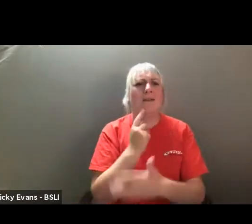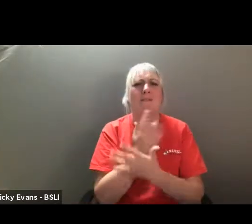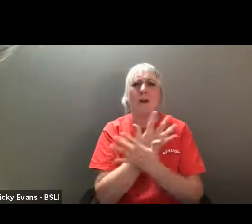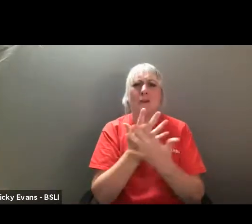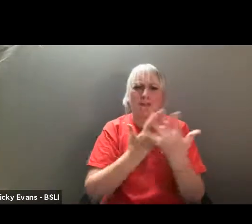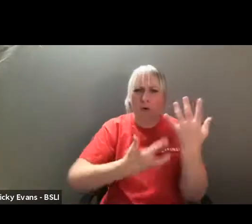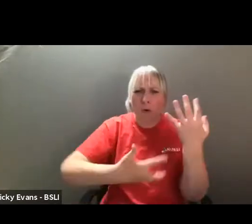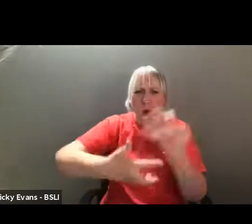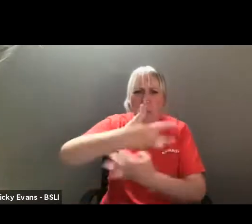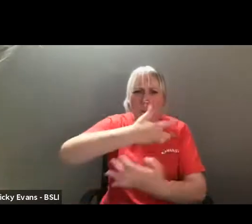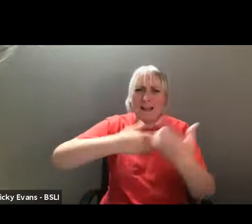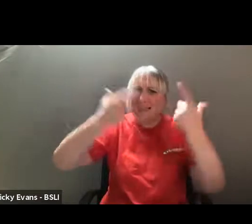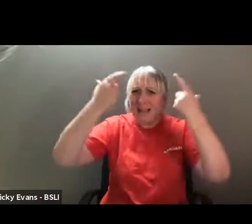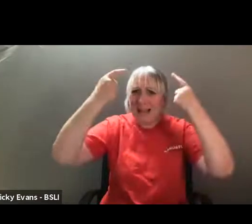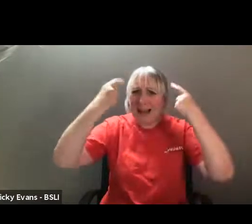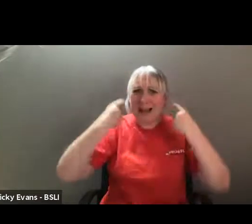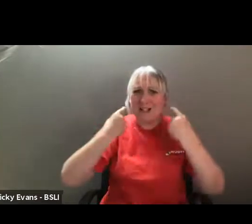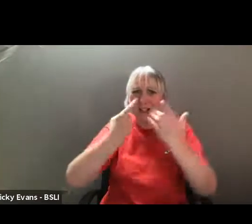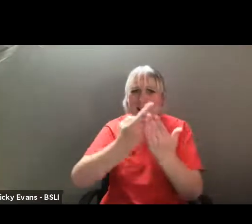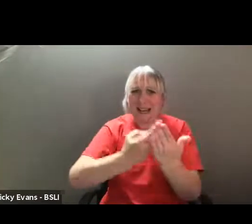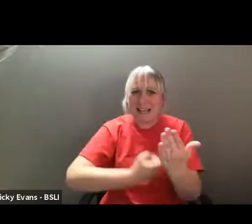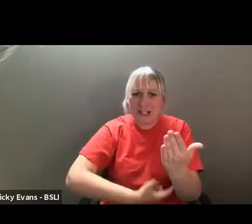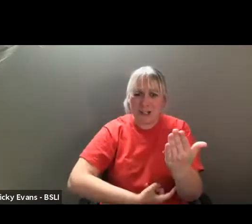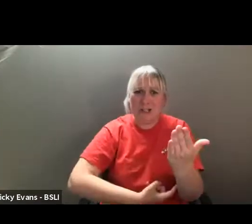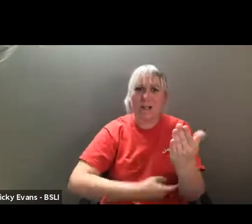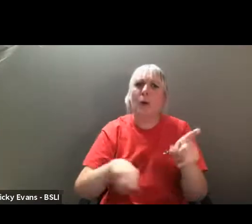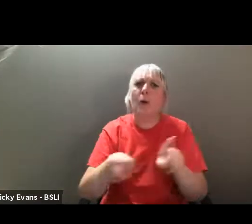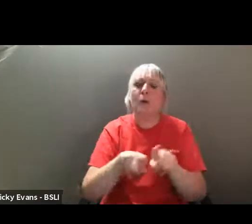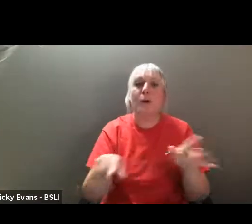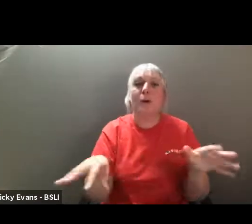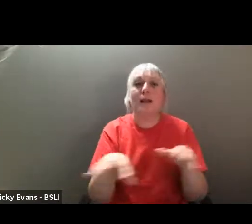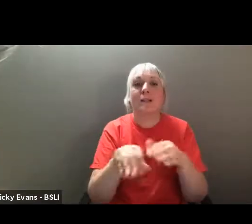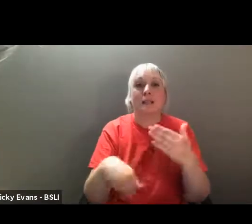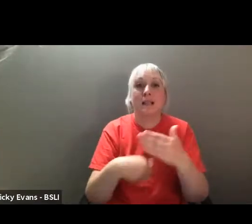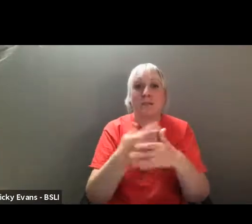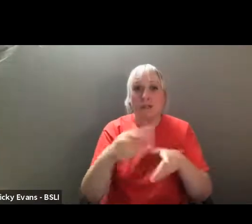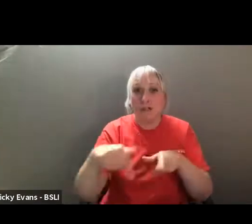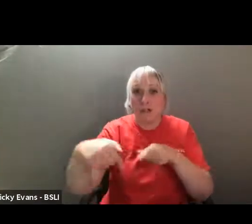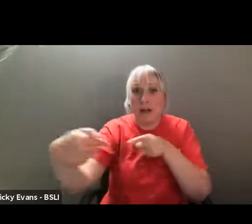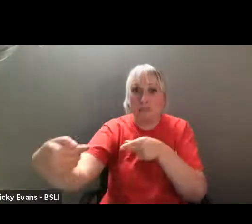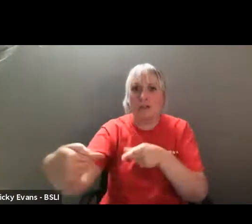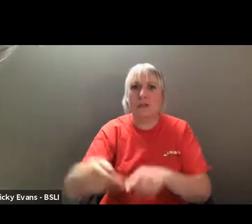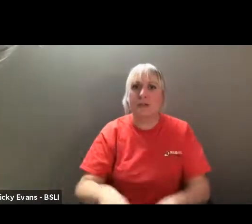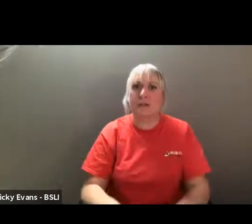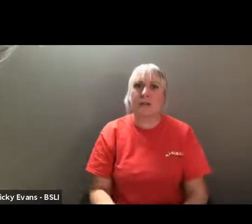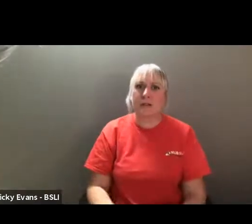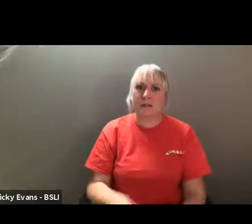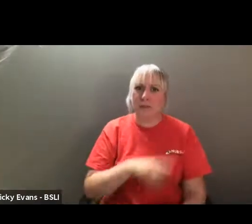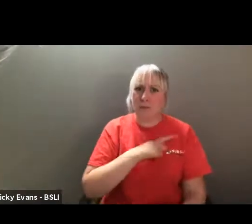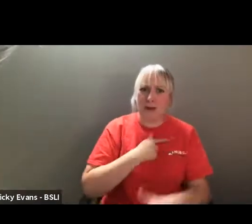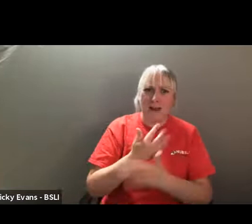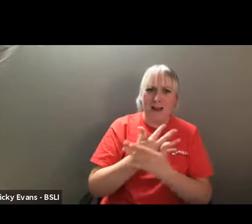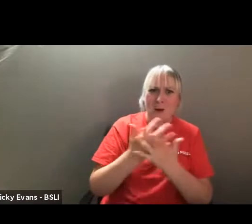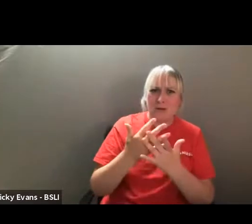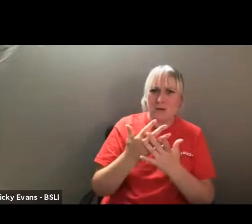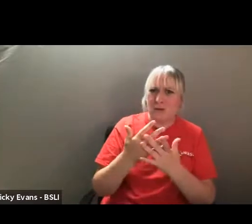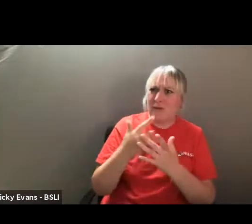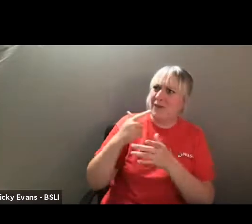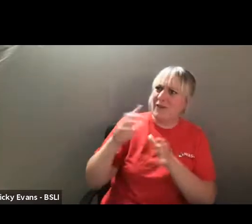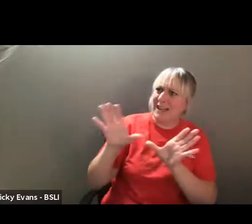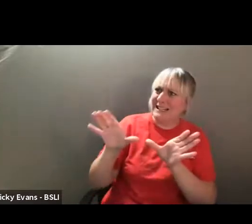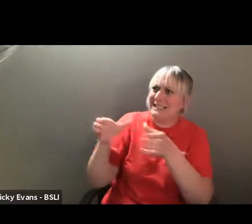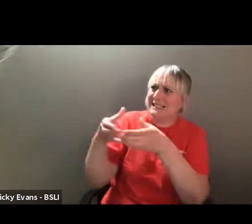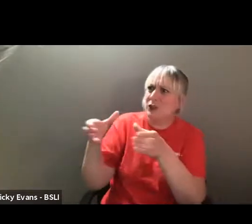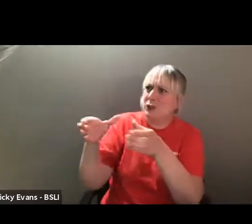legislative, technical and delivery challenges associated with the institutional arrangements needed for a pilot. And if